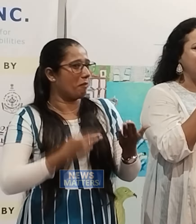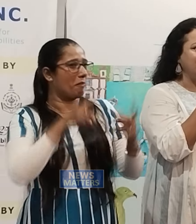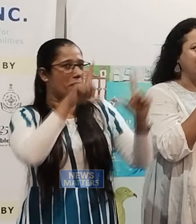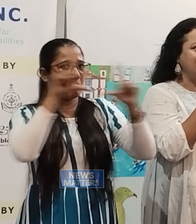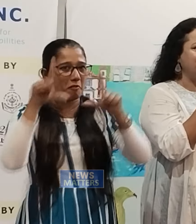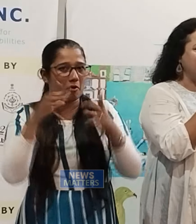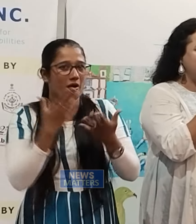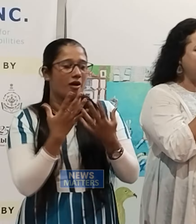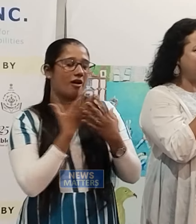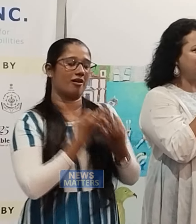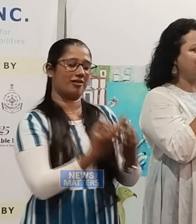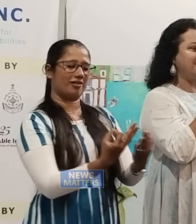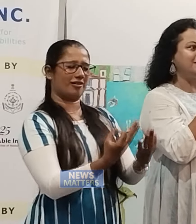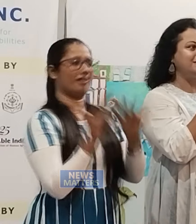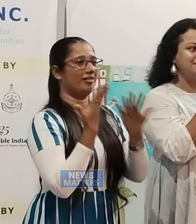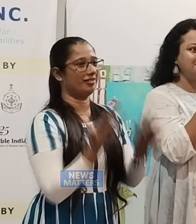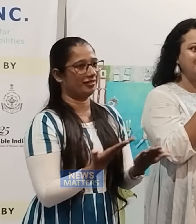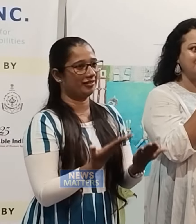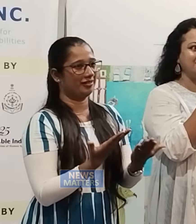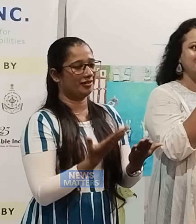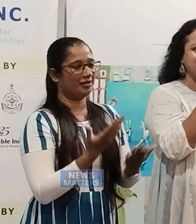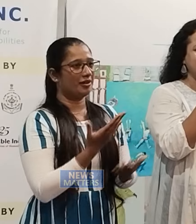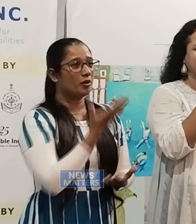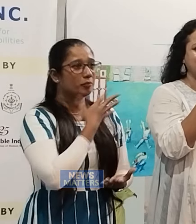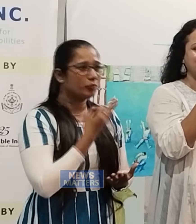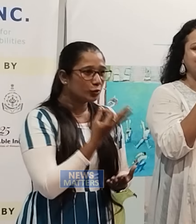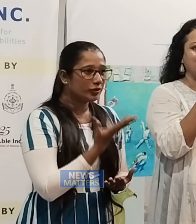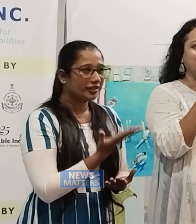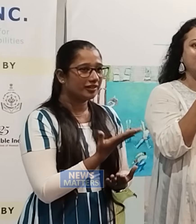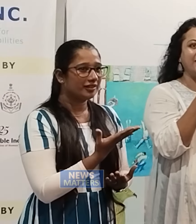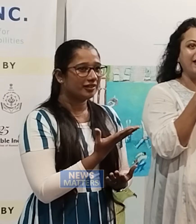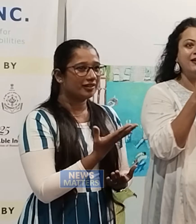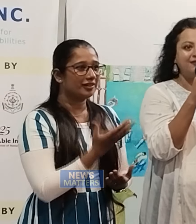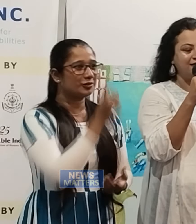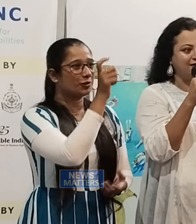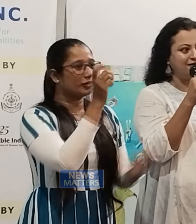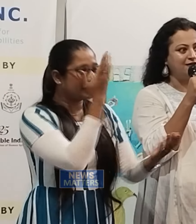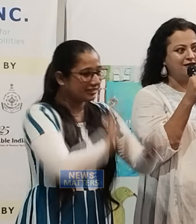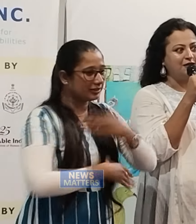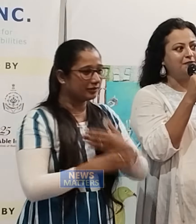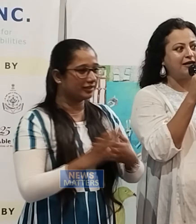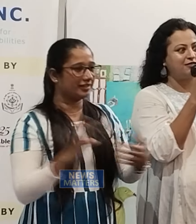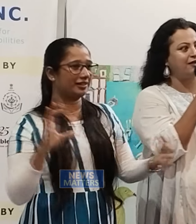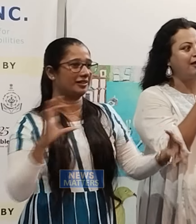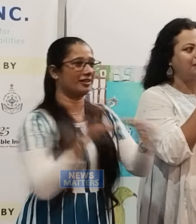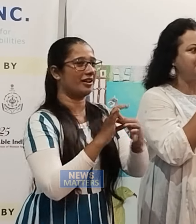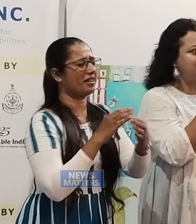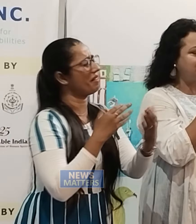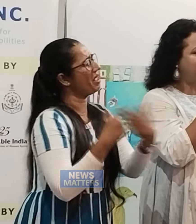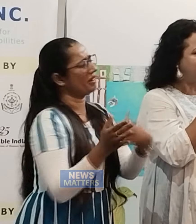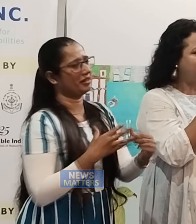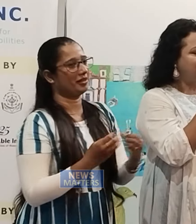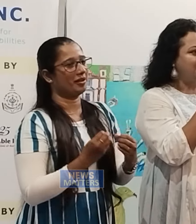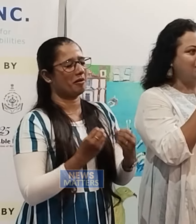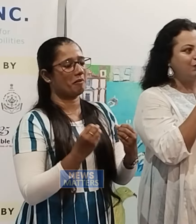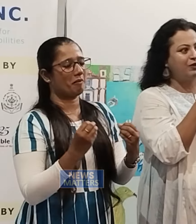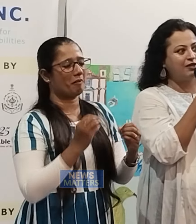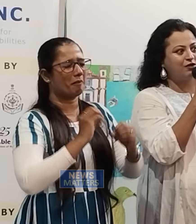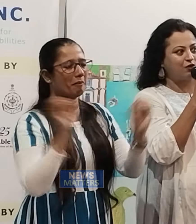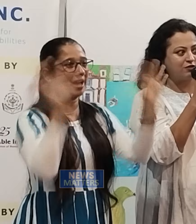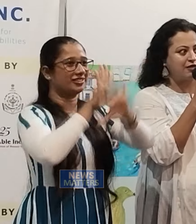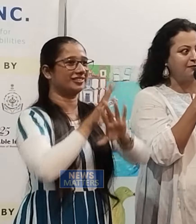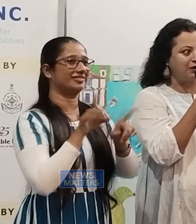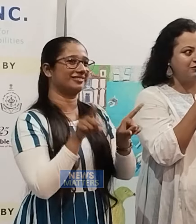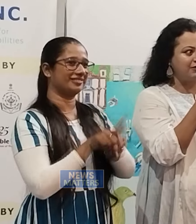picture. The beauty is when disability intersects with anything, magic happens.